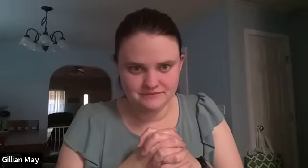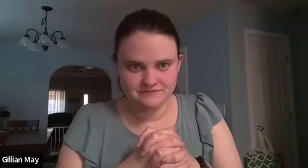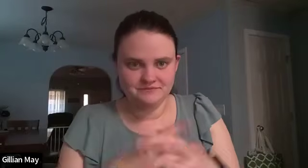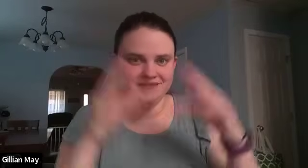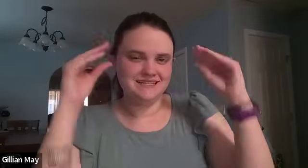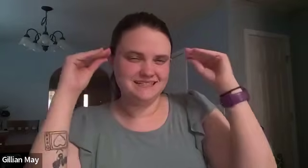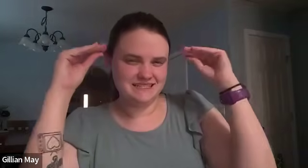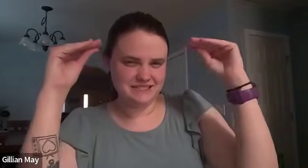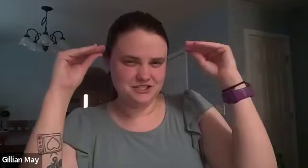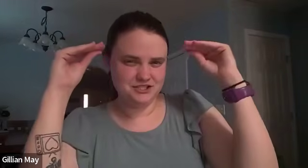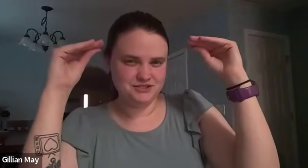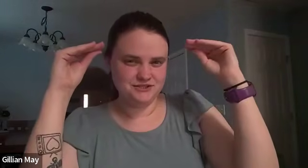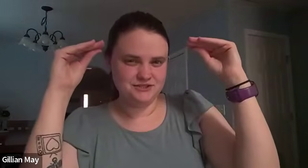teacher, teach,